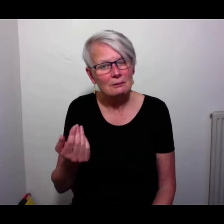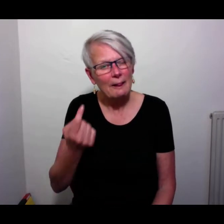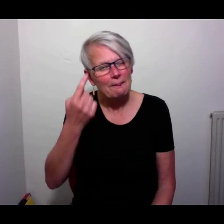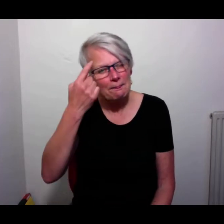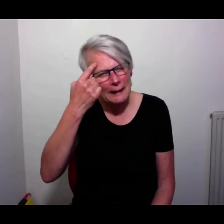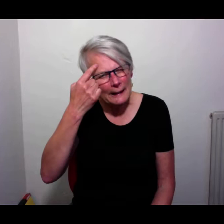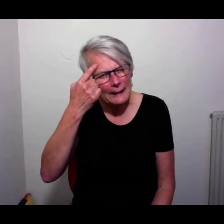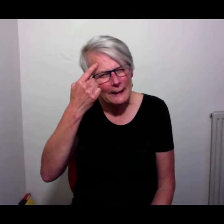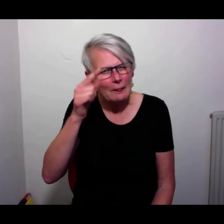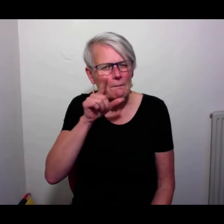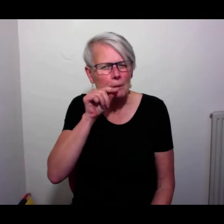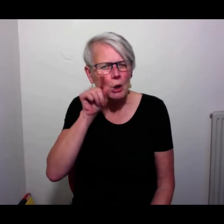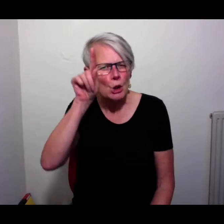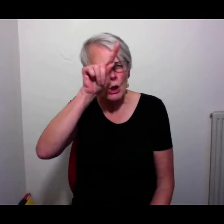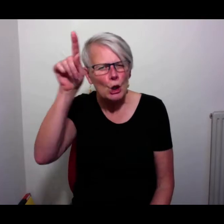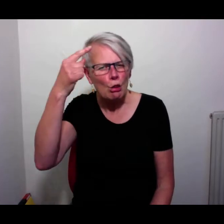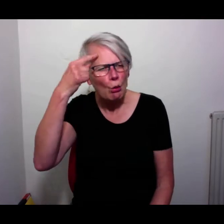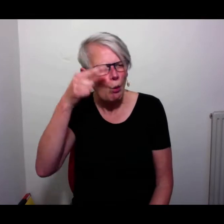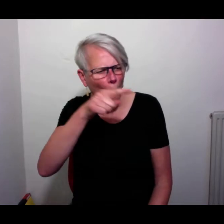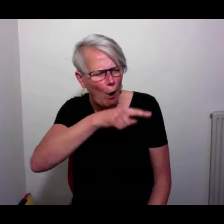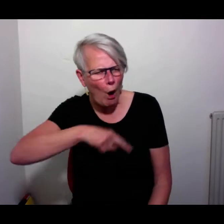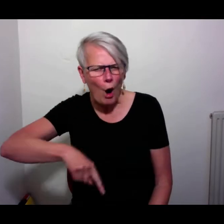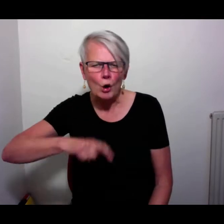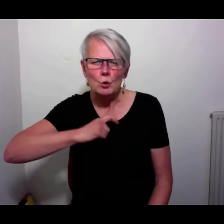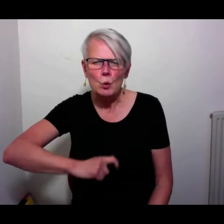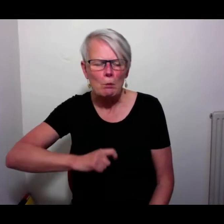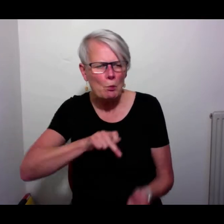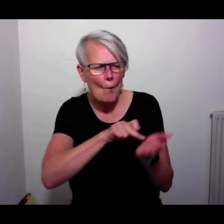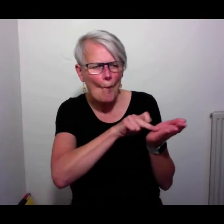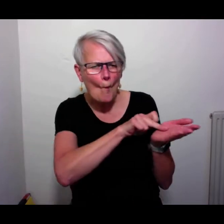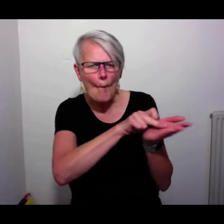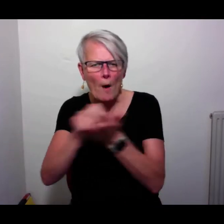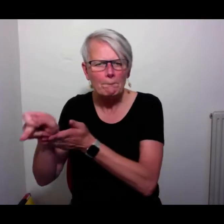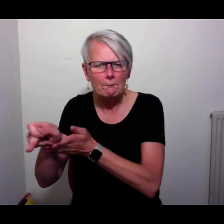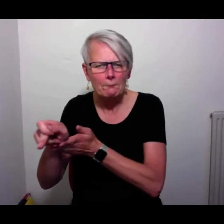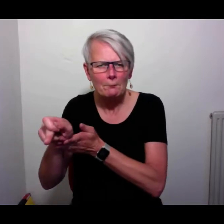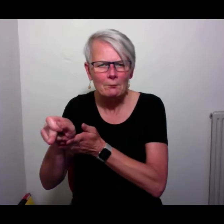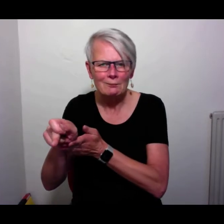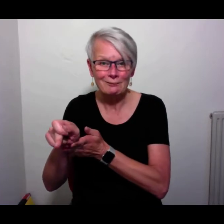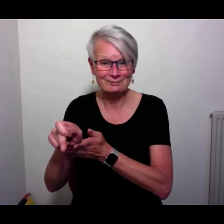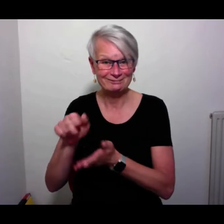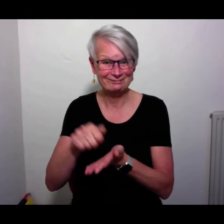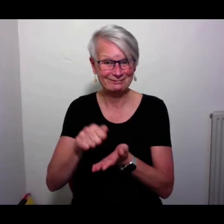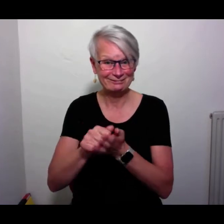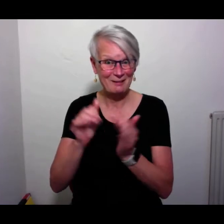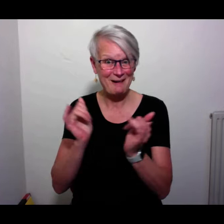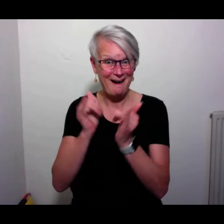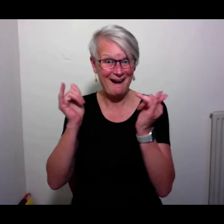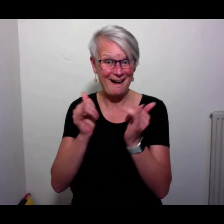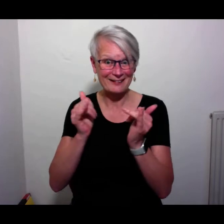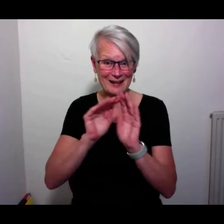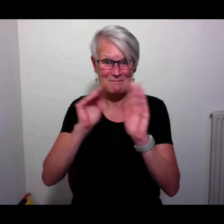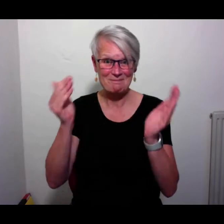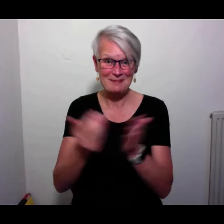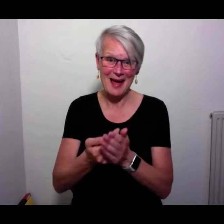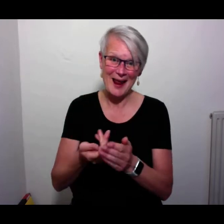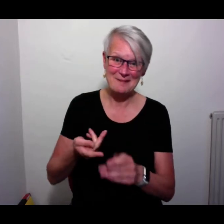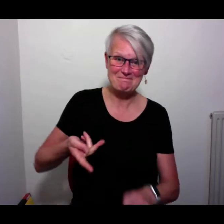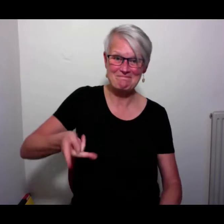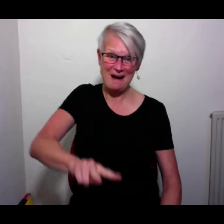I think they thought that all the humans had been wiped out. They were having a party. They've got the planet